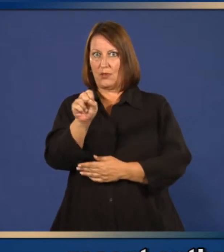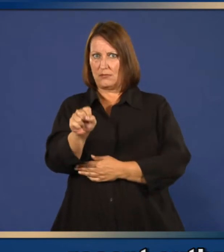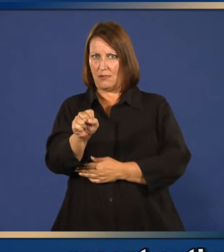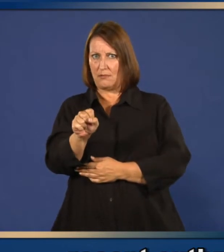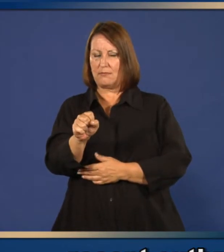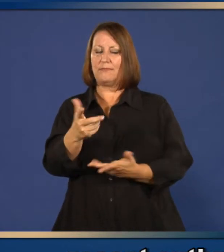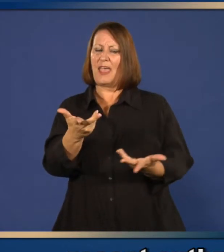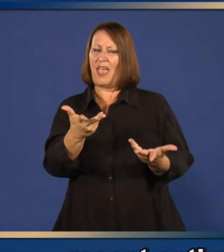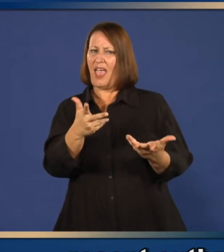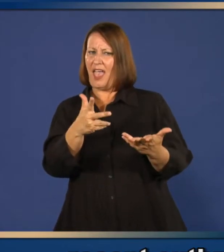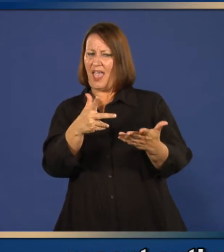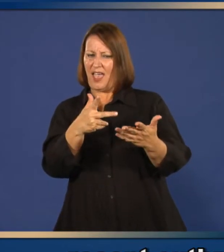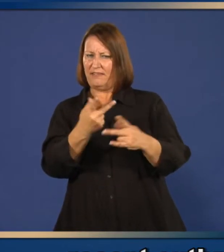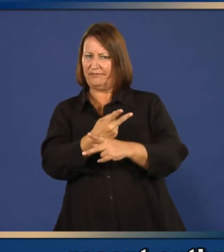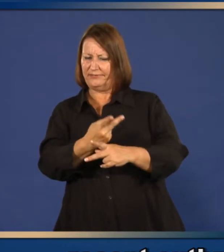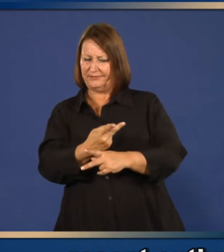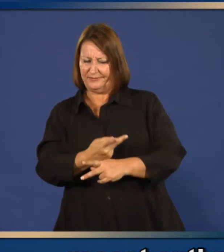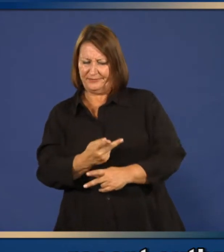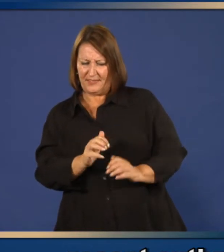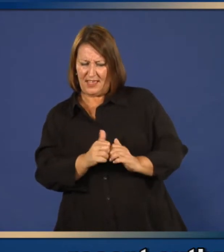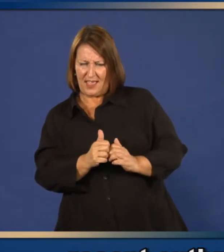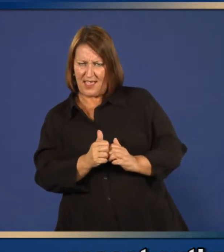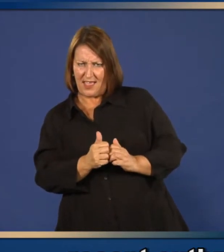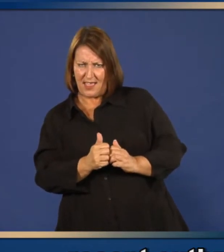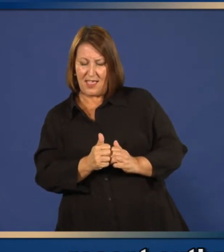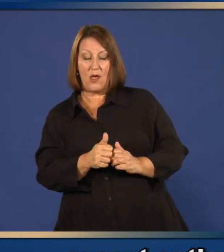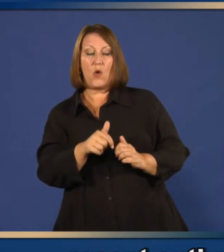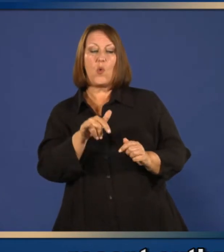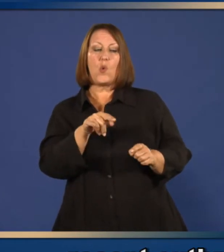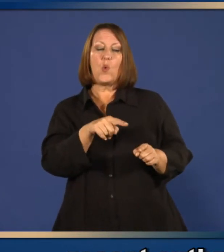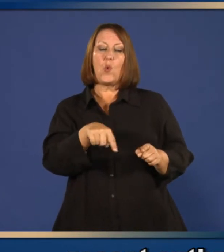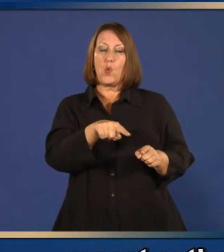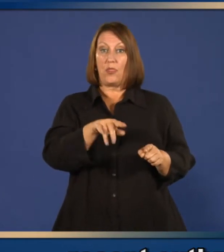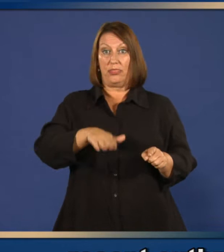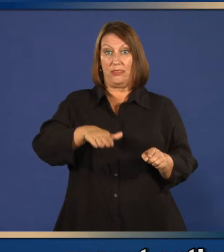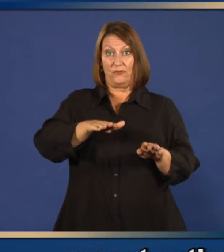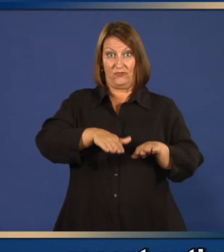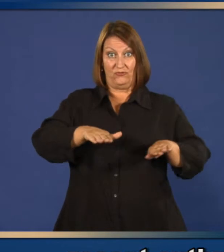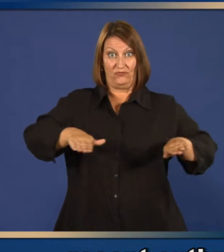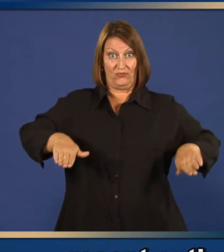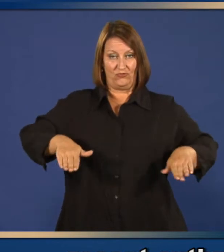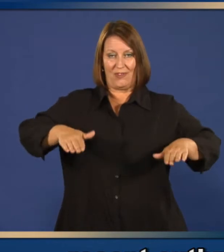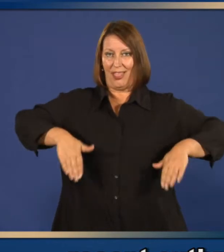unvaccinated children who became infected while traveling in Europe.